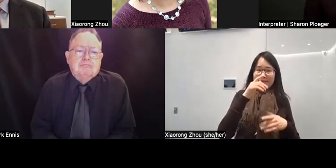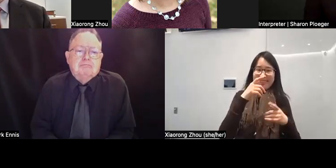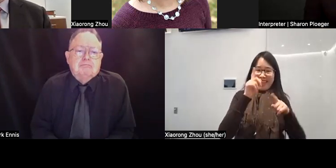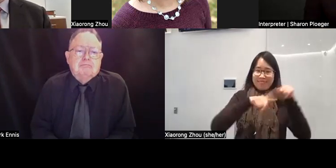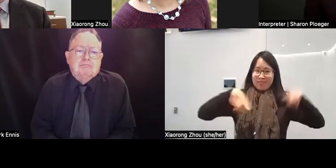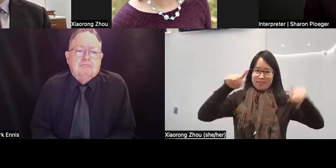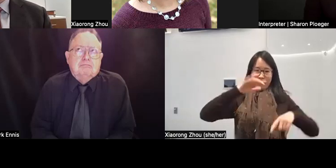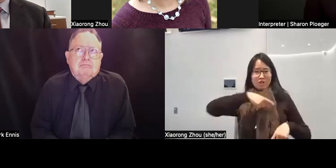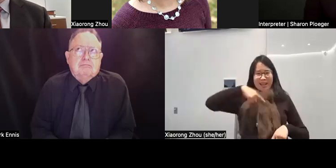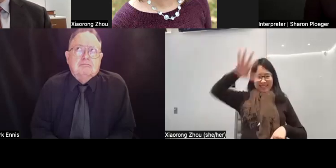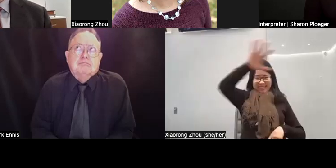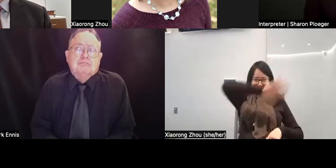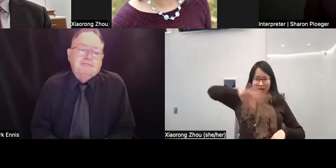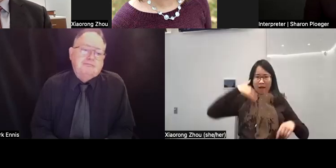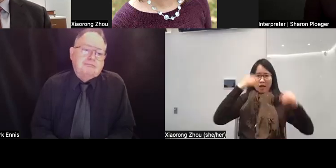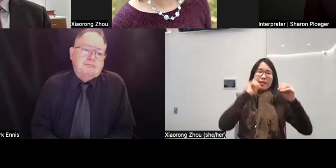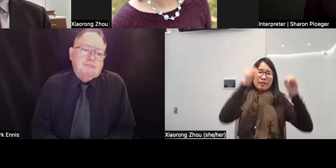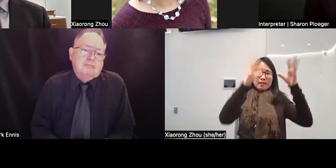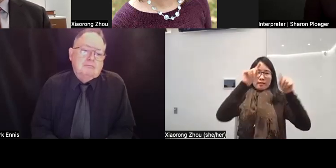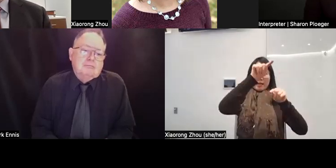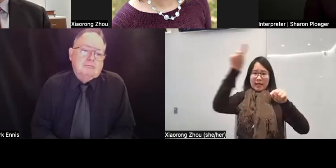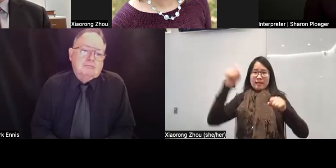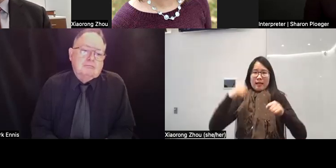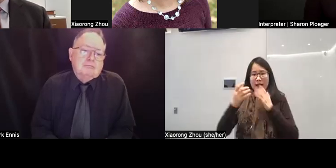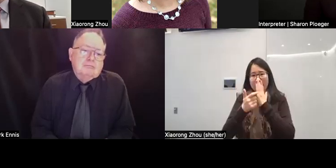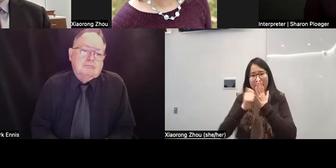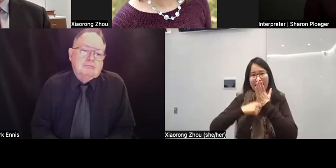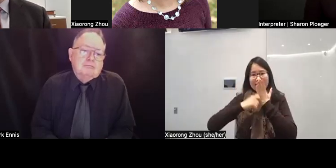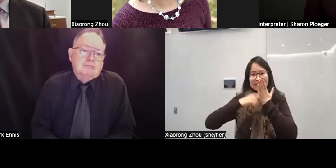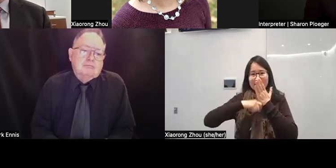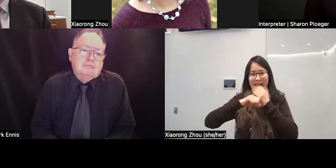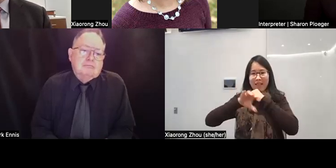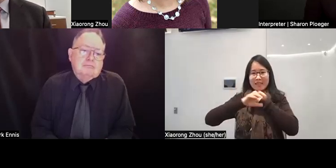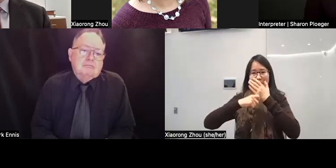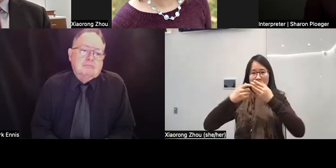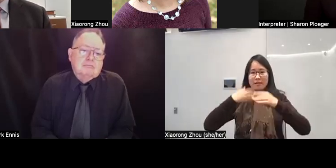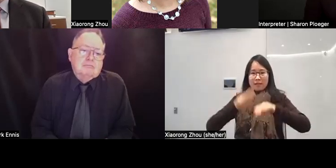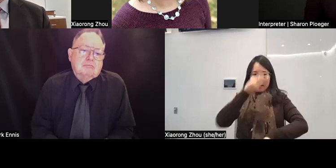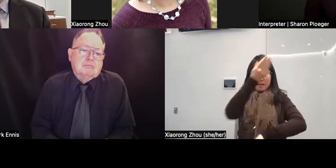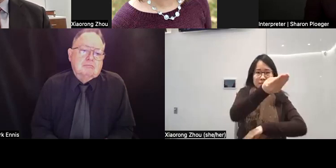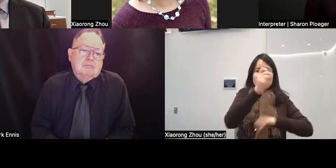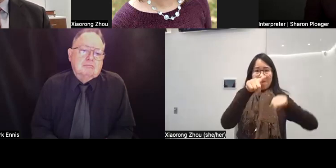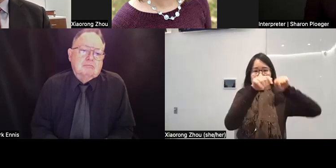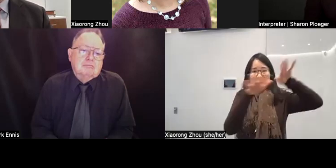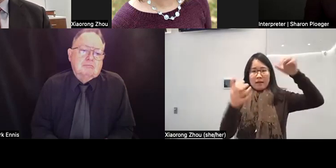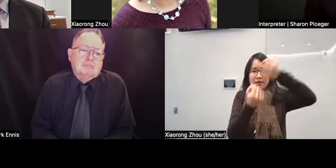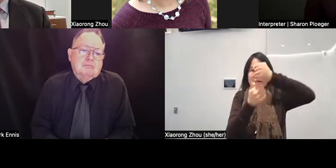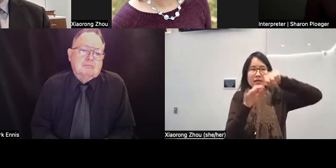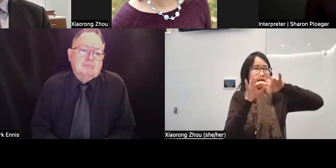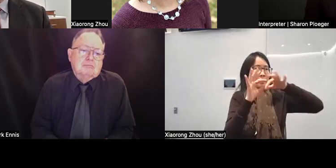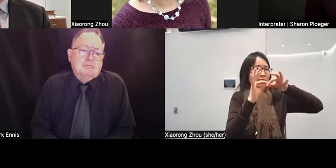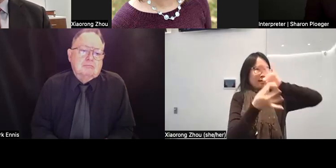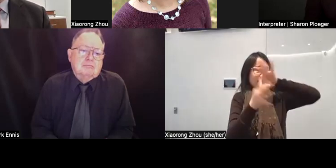The Chinese high school students, because of course there's many different schools and programs throughout China, they do have